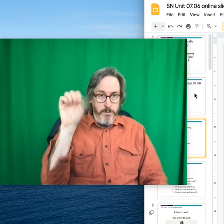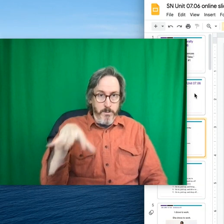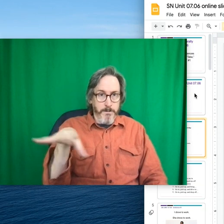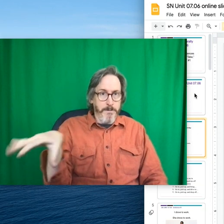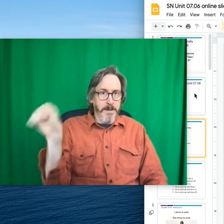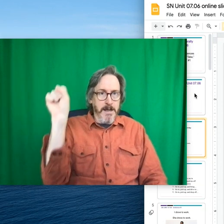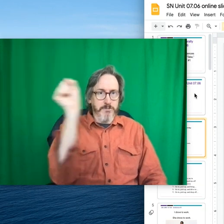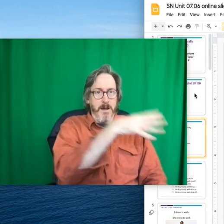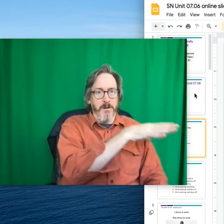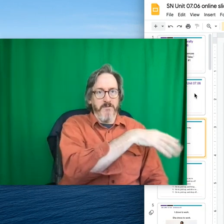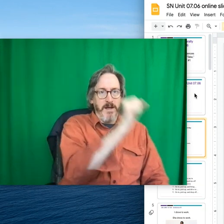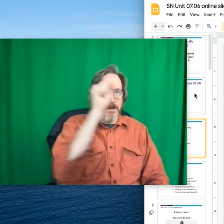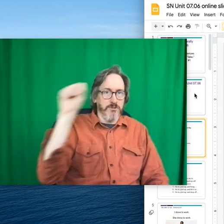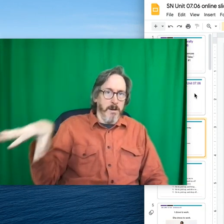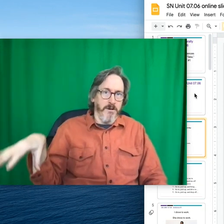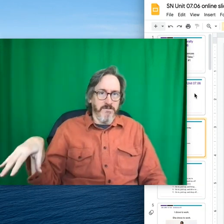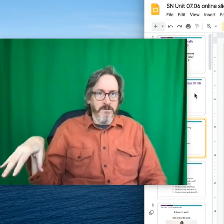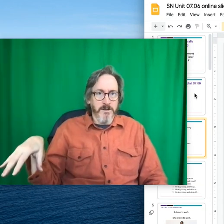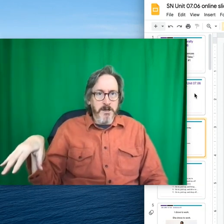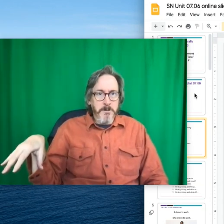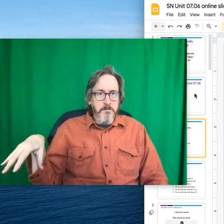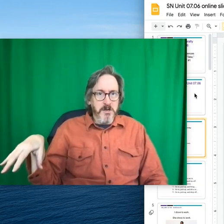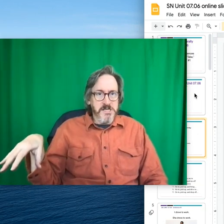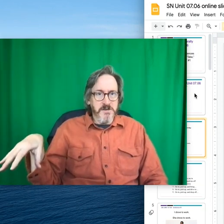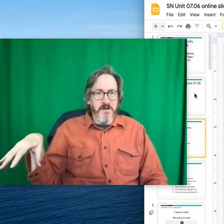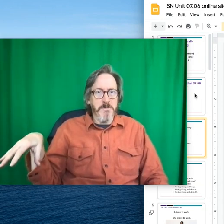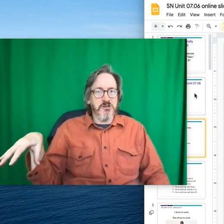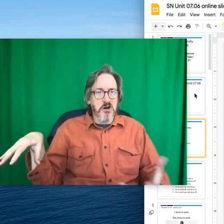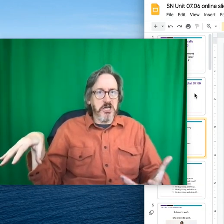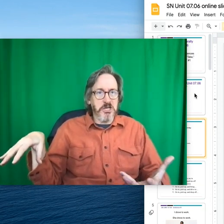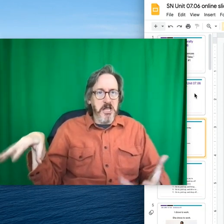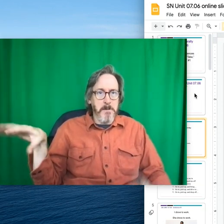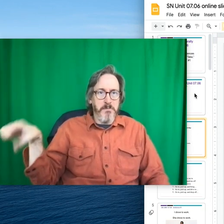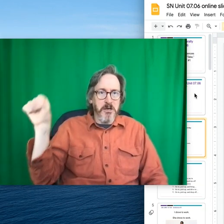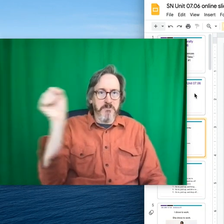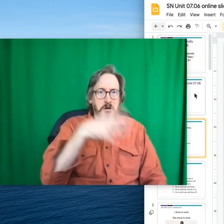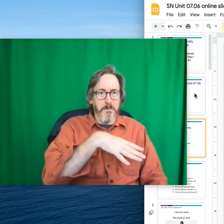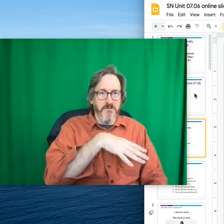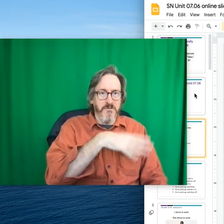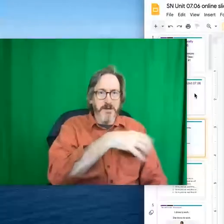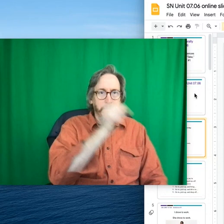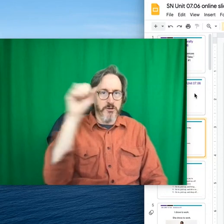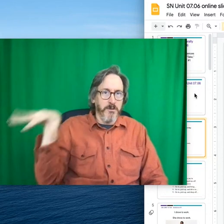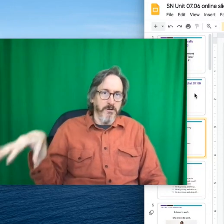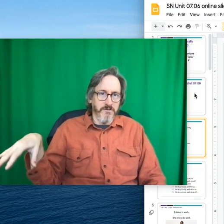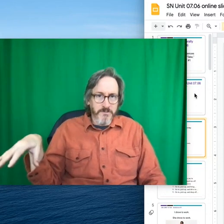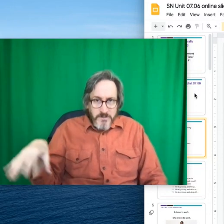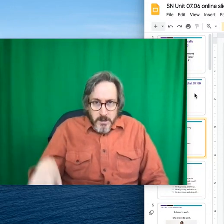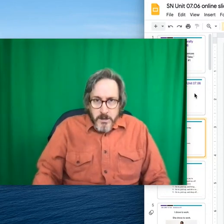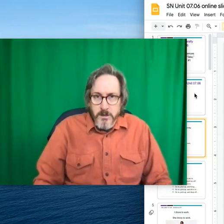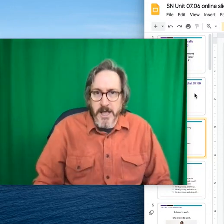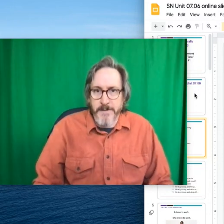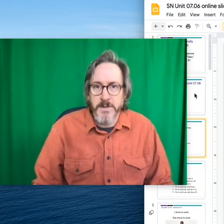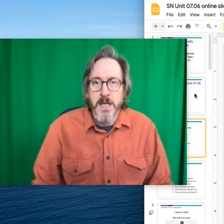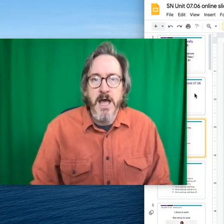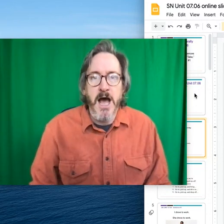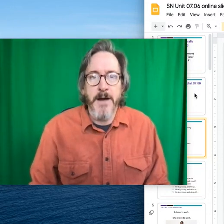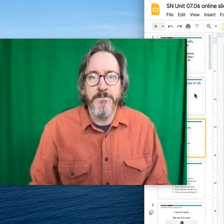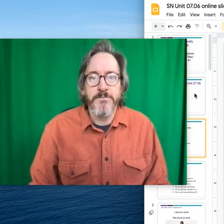boom, boom, pick up, drop off, pick up, drop off. He's a famous Russian name, pick up, drop off, pick up, drop off.